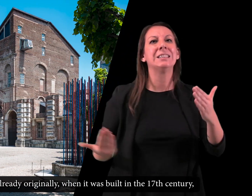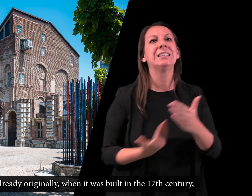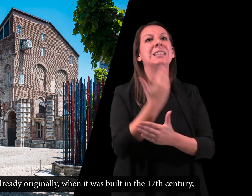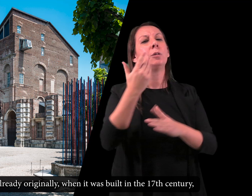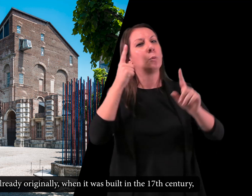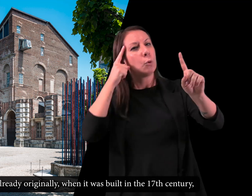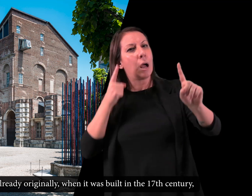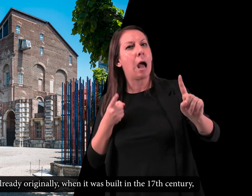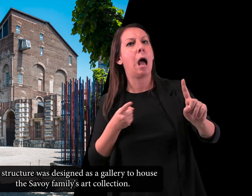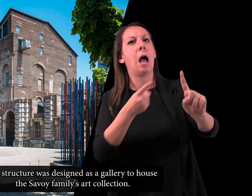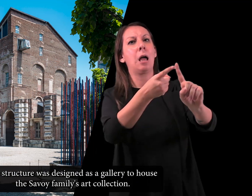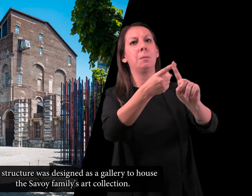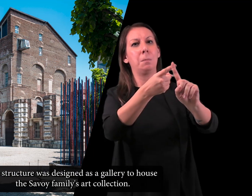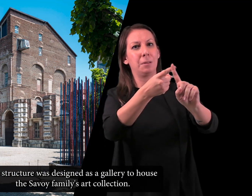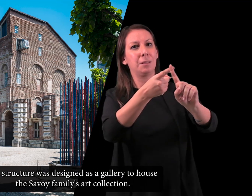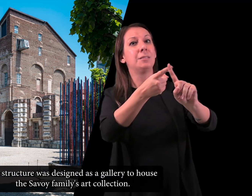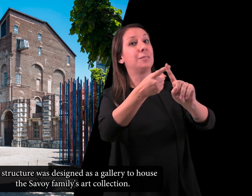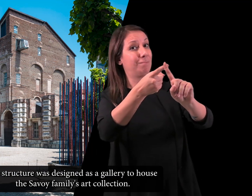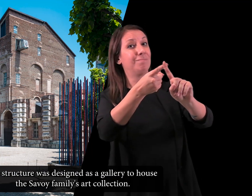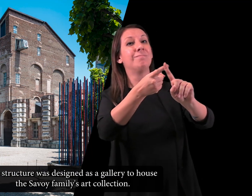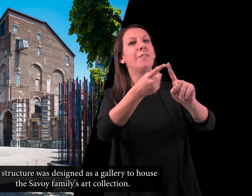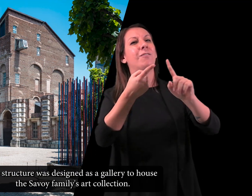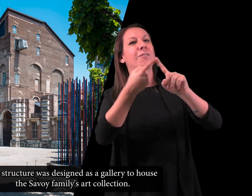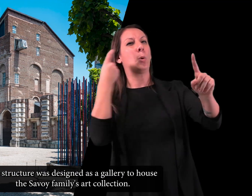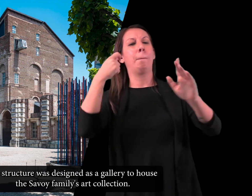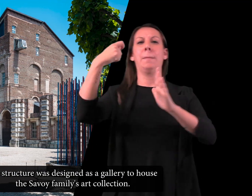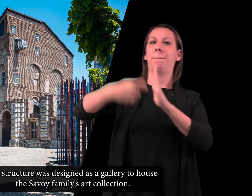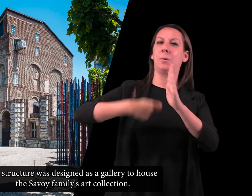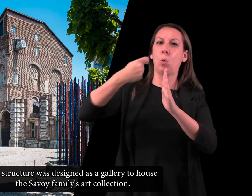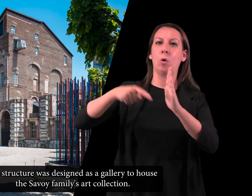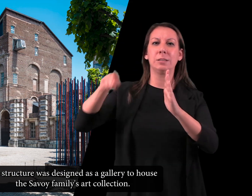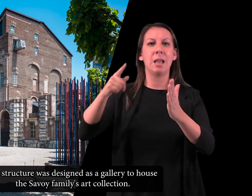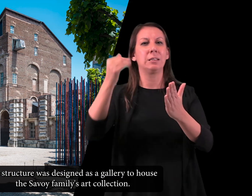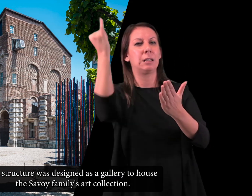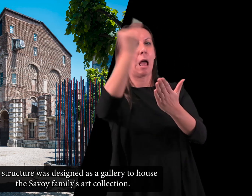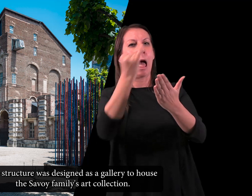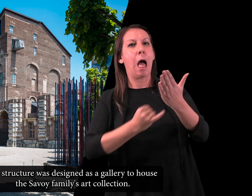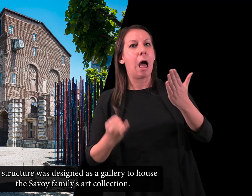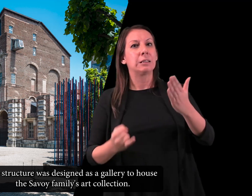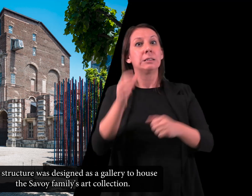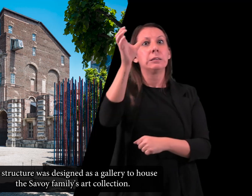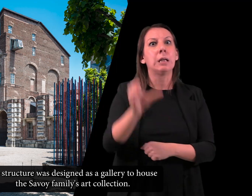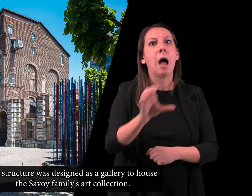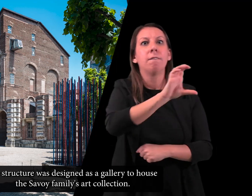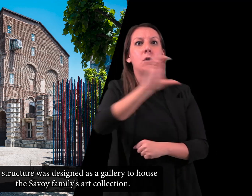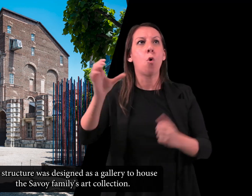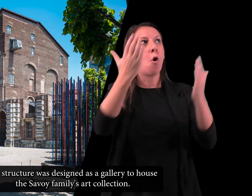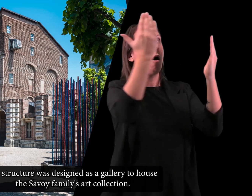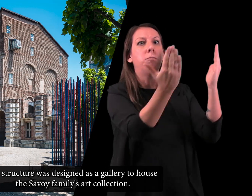the structure was designed as a gallery to house the Savoy family's art collection.